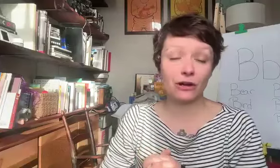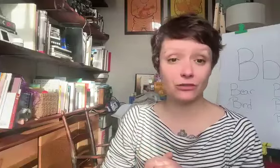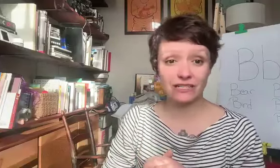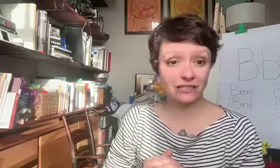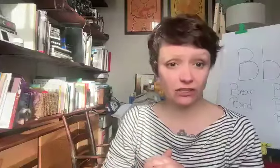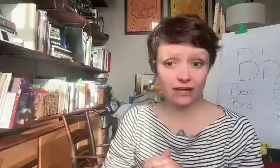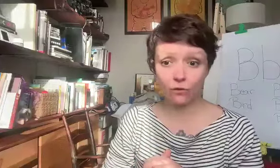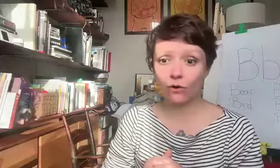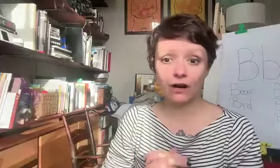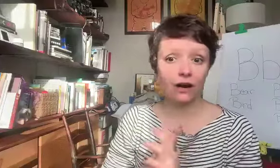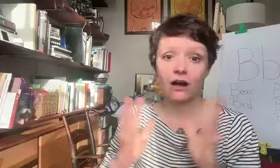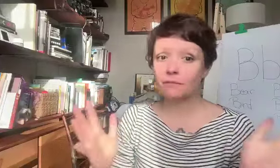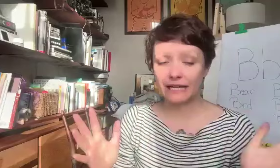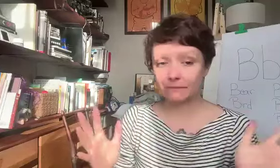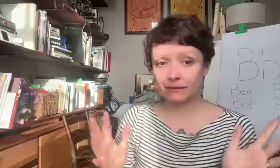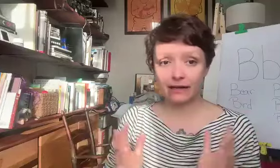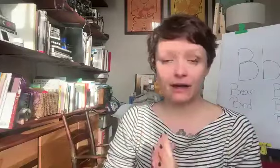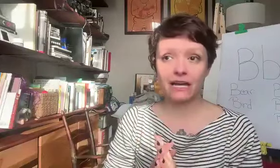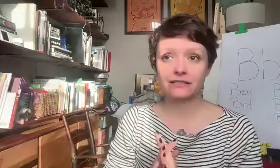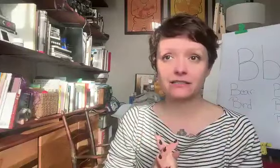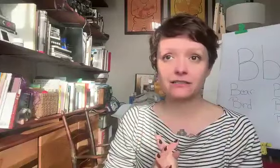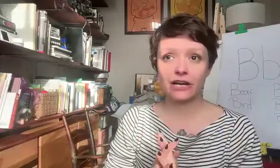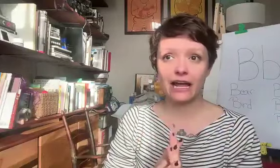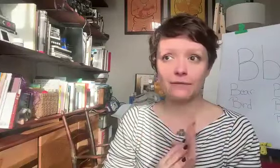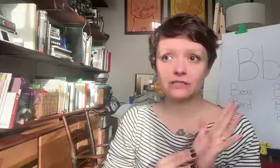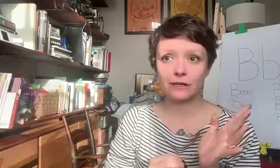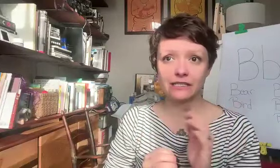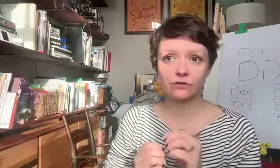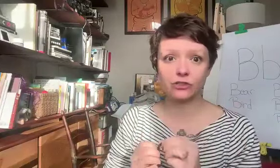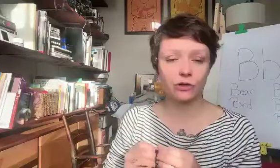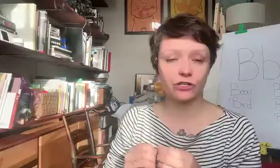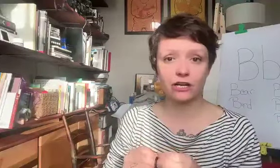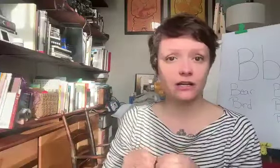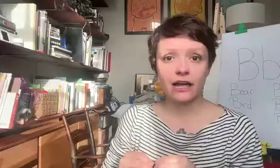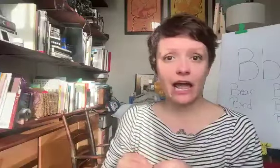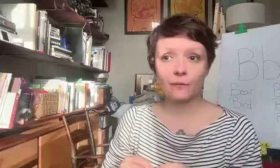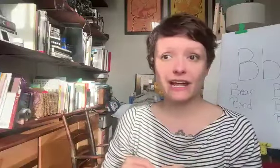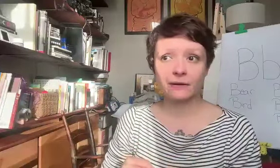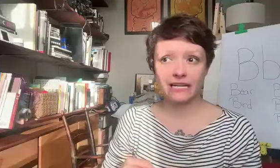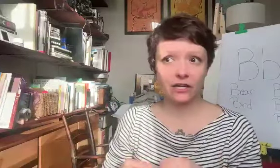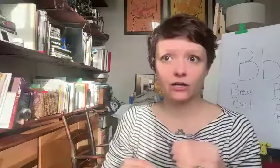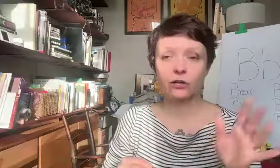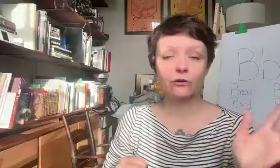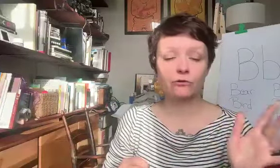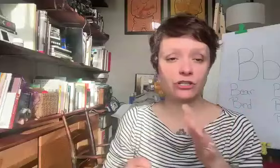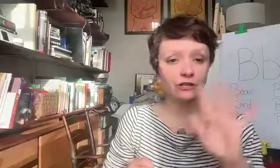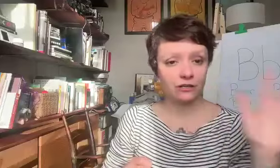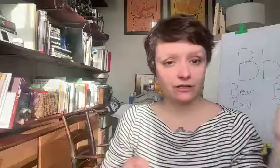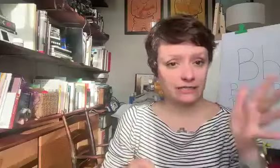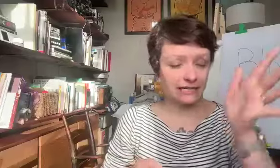graders. What does it look like? Or blank, blank, blank. Yesterday, I was doing this for Georgia, and we ended up taking a huge